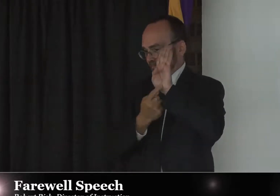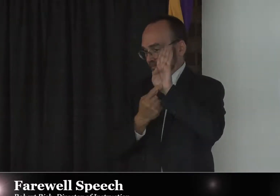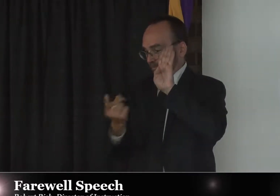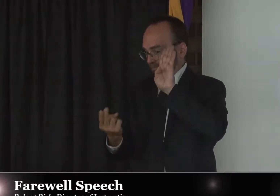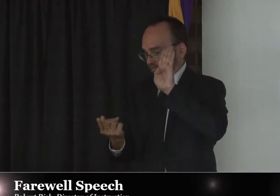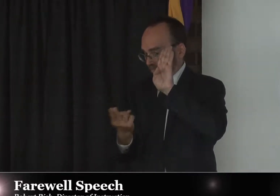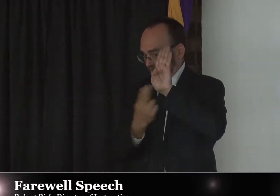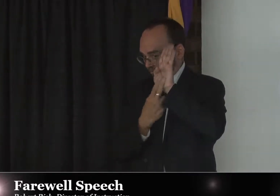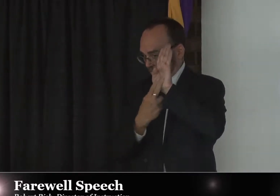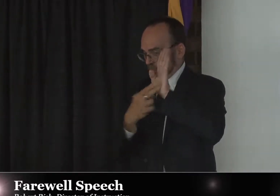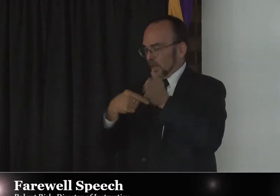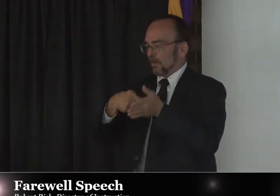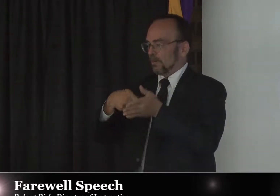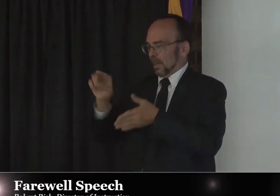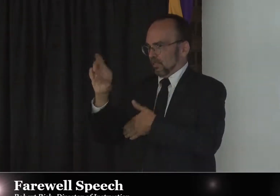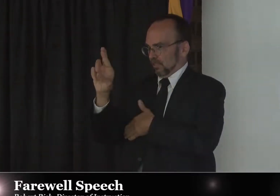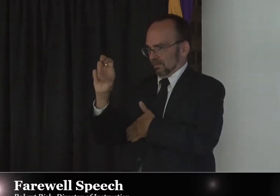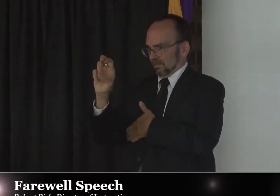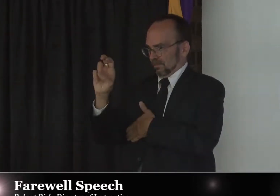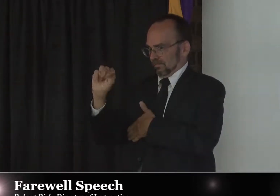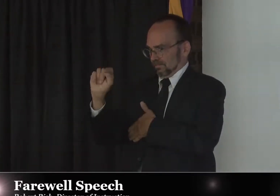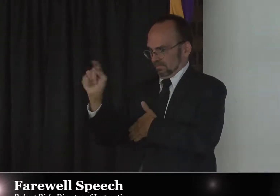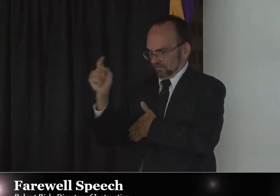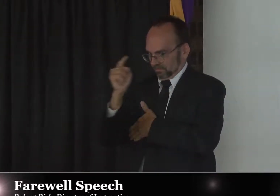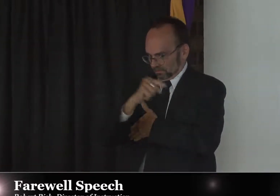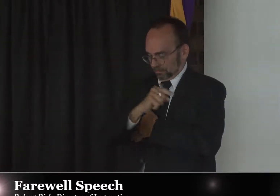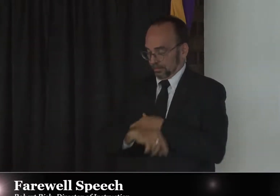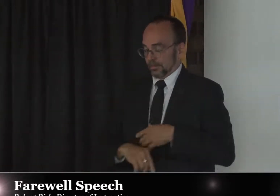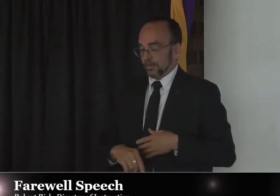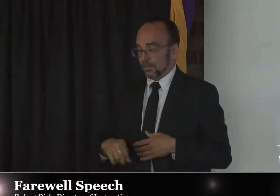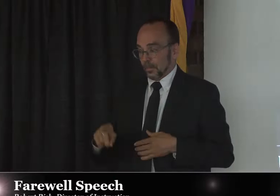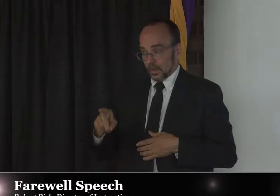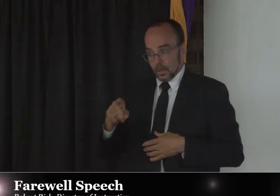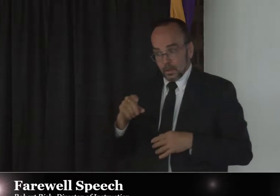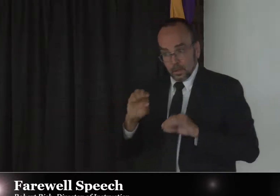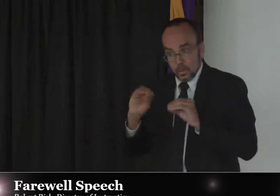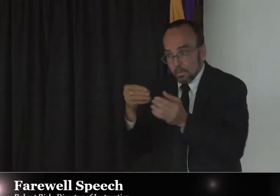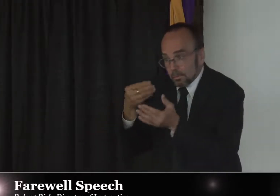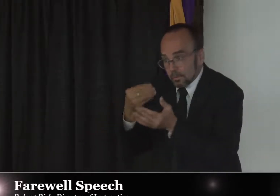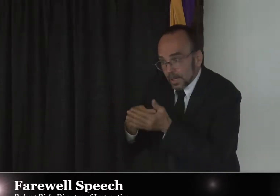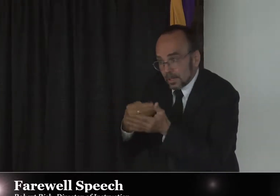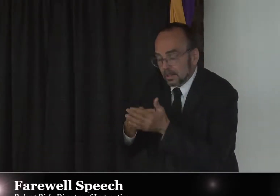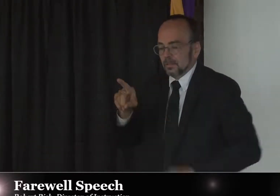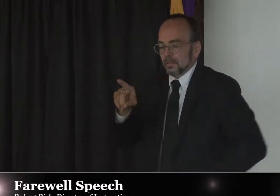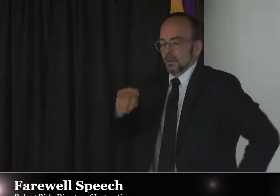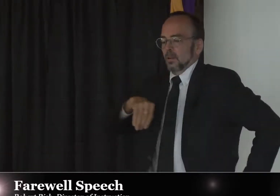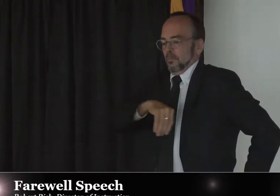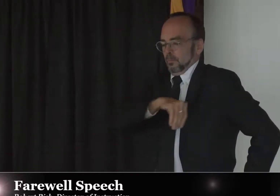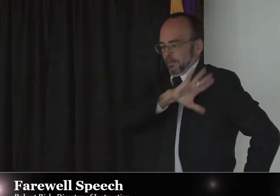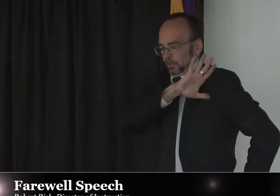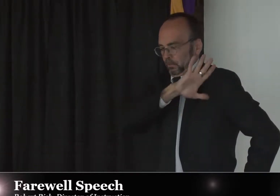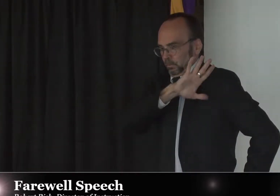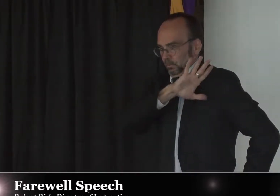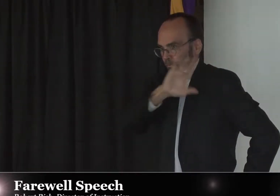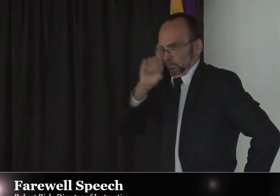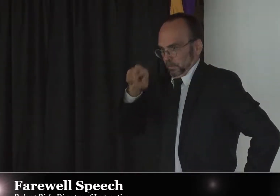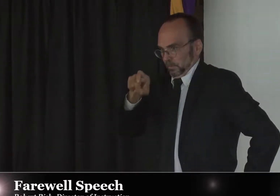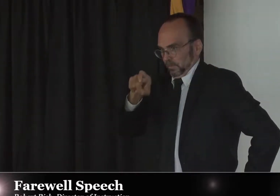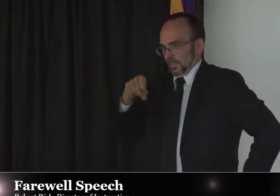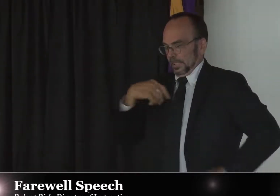And the paper says you got to pay the rent. If you don't have any money, you have to